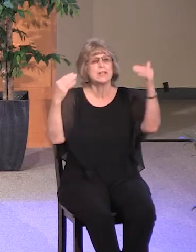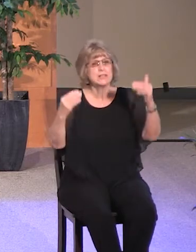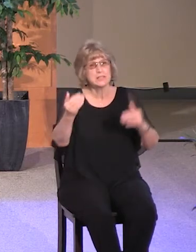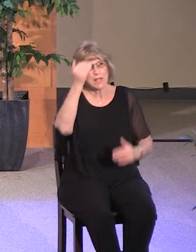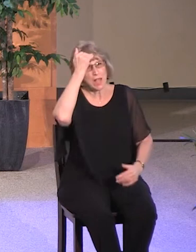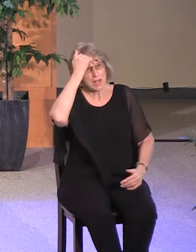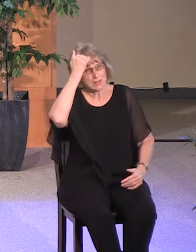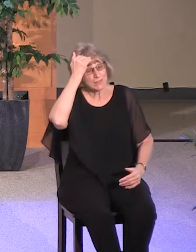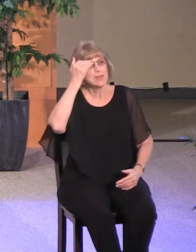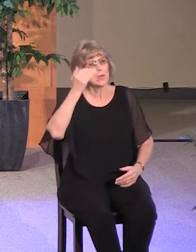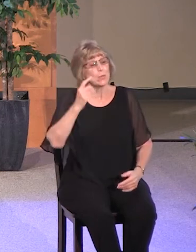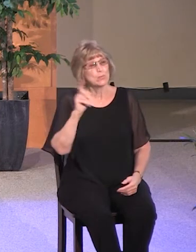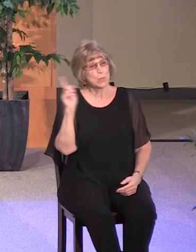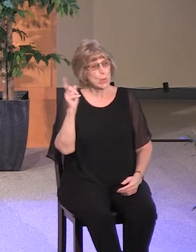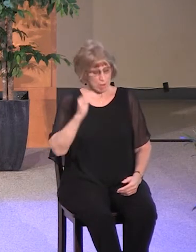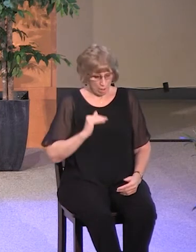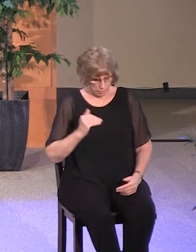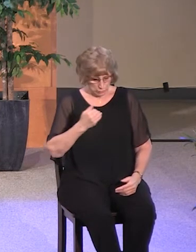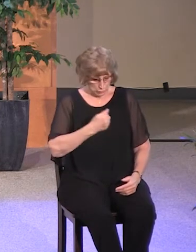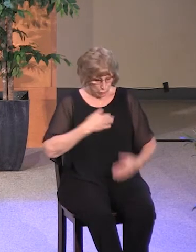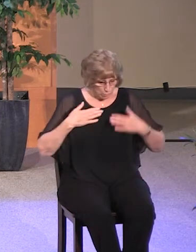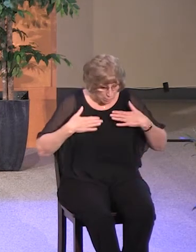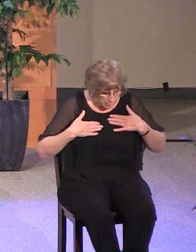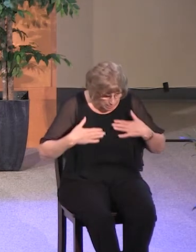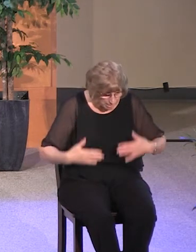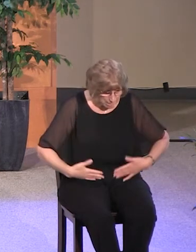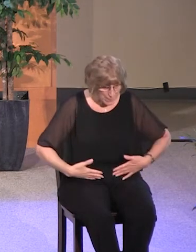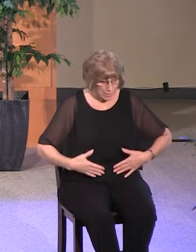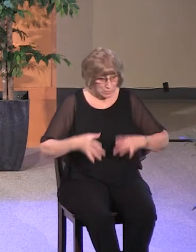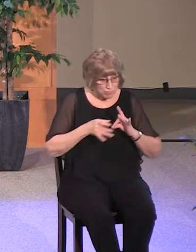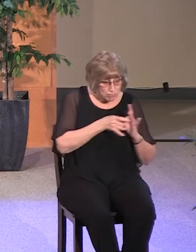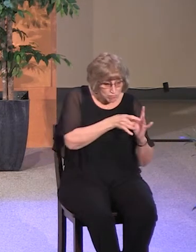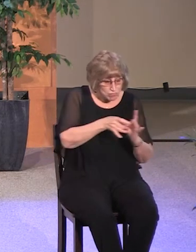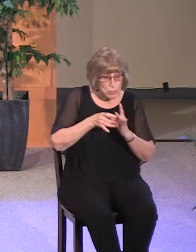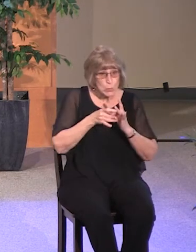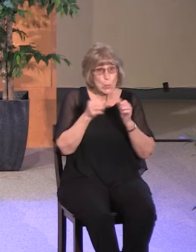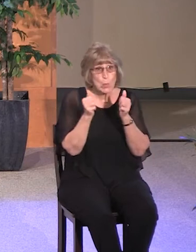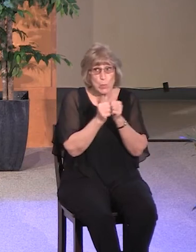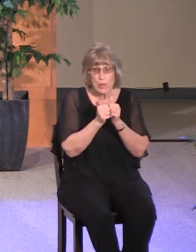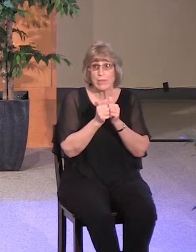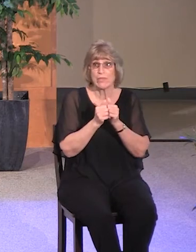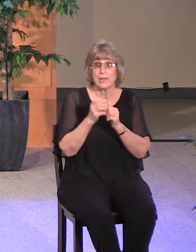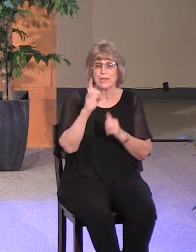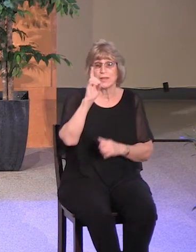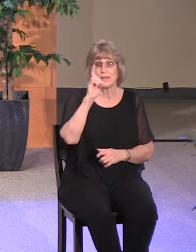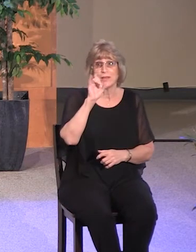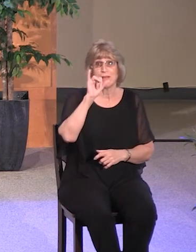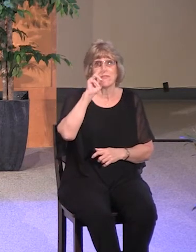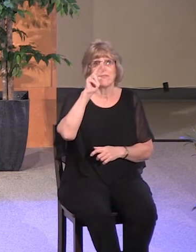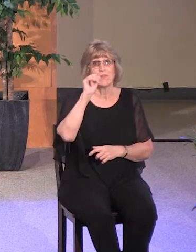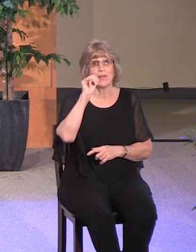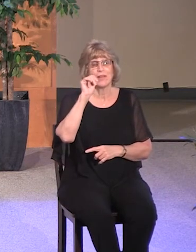It's where our soul and body are in union with divine mind. Now, some of you have taken